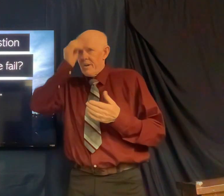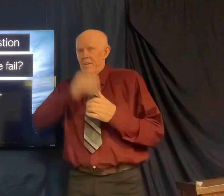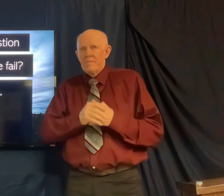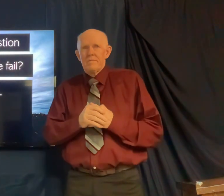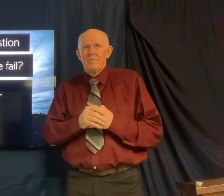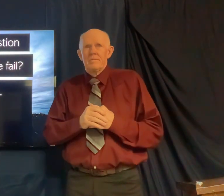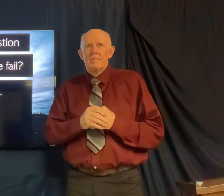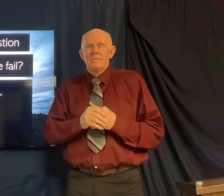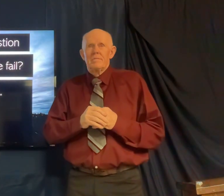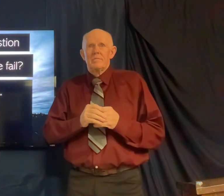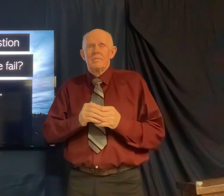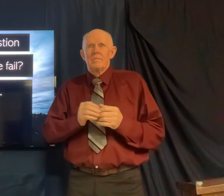We learn.